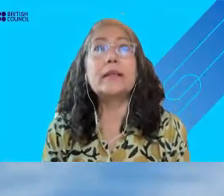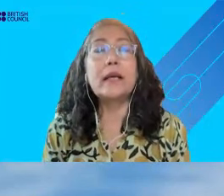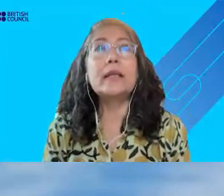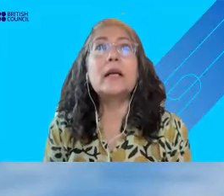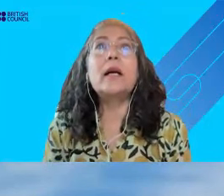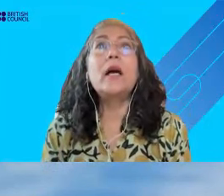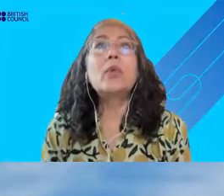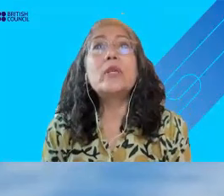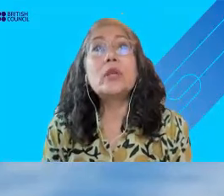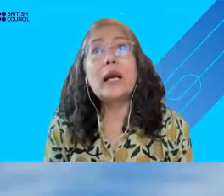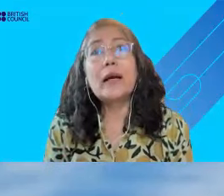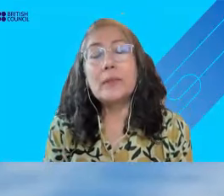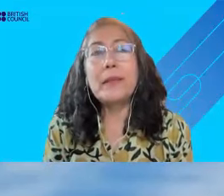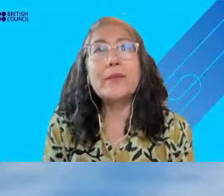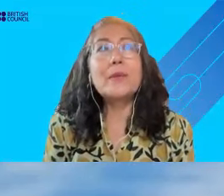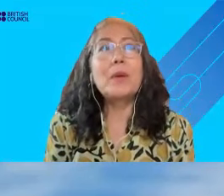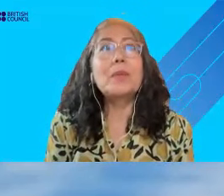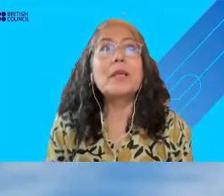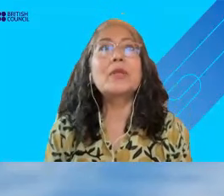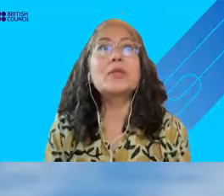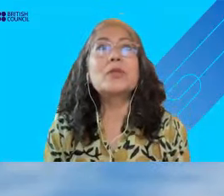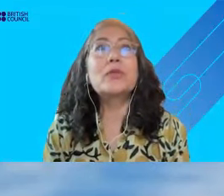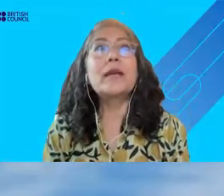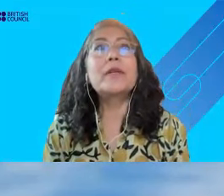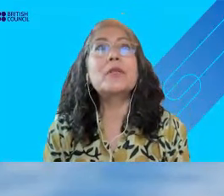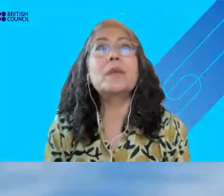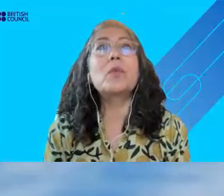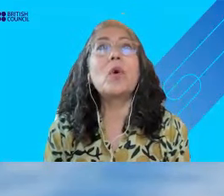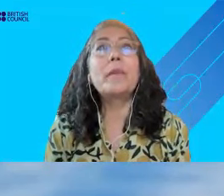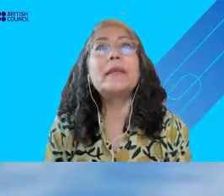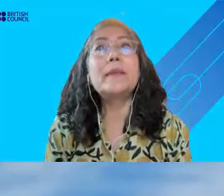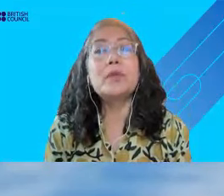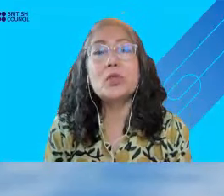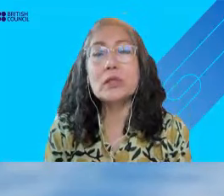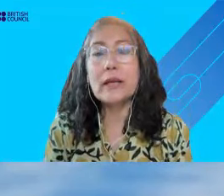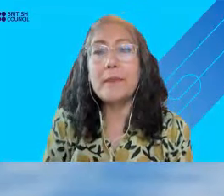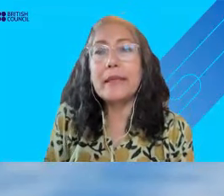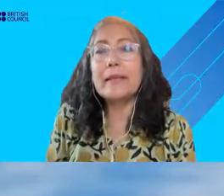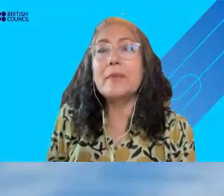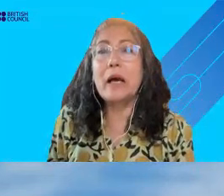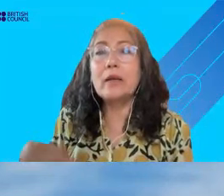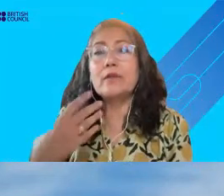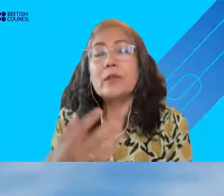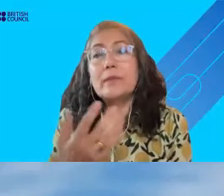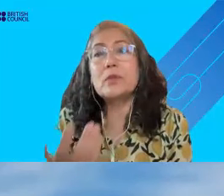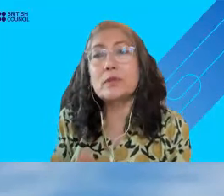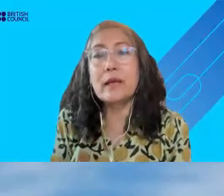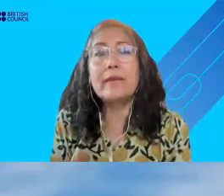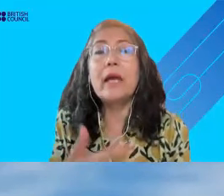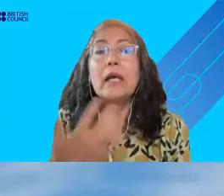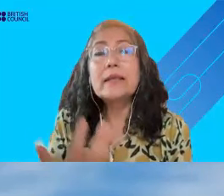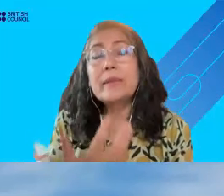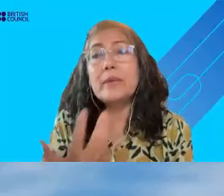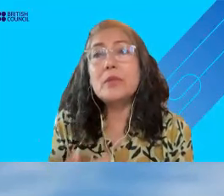on Antarctica, which allow the penguin populations to flourish, but warming temperatures are making them harder for them to